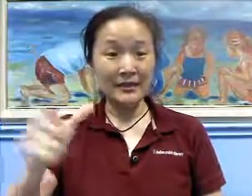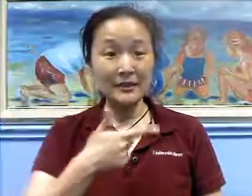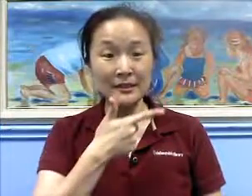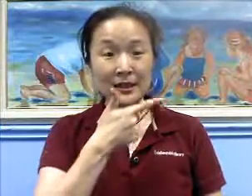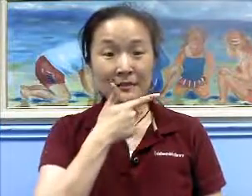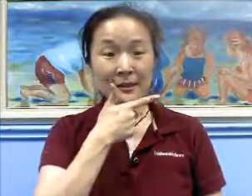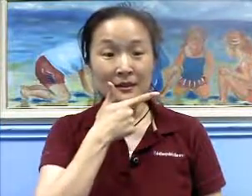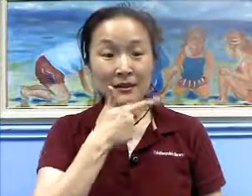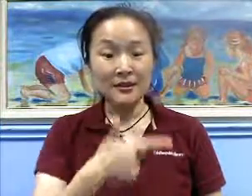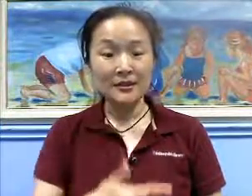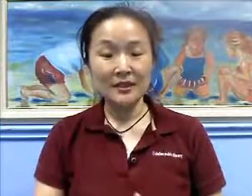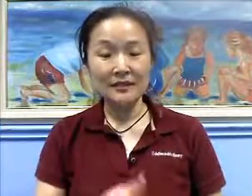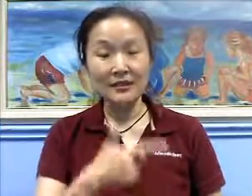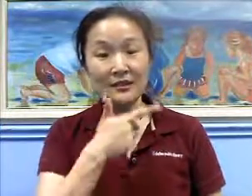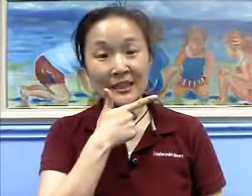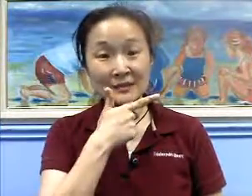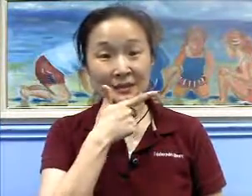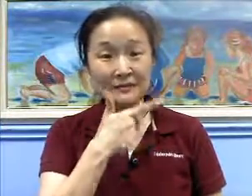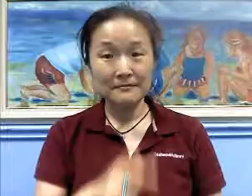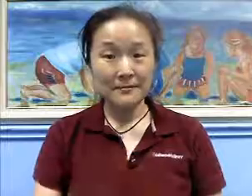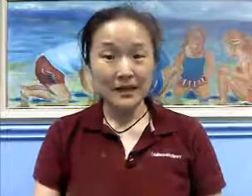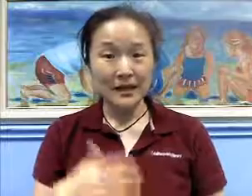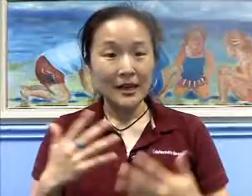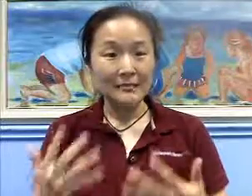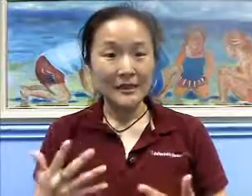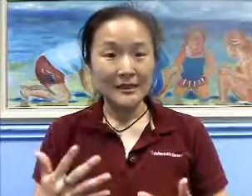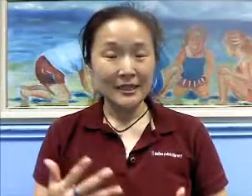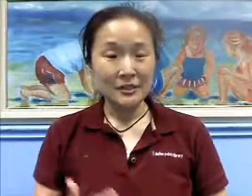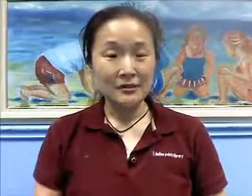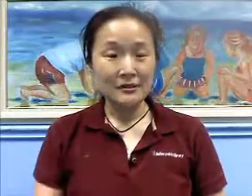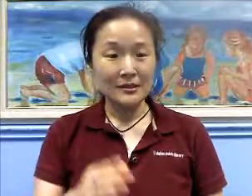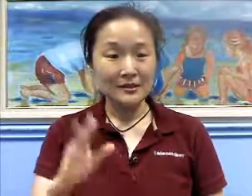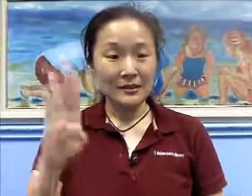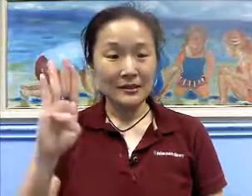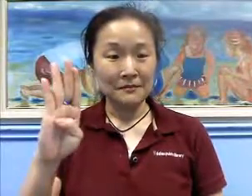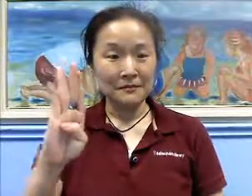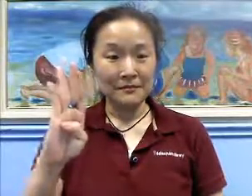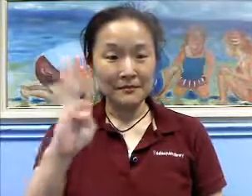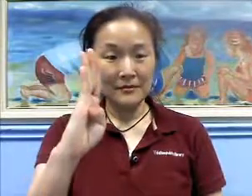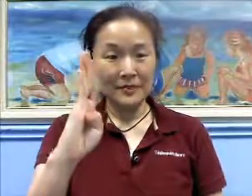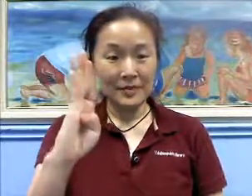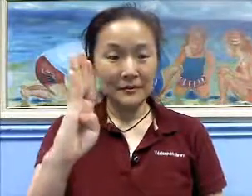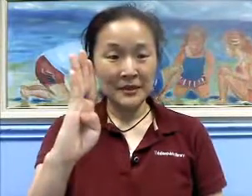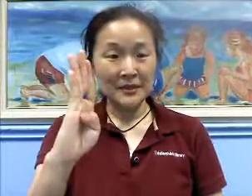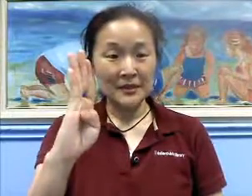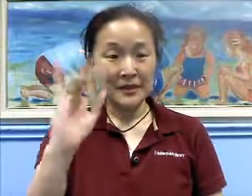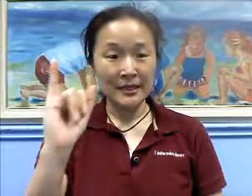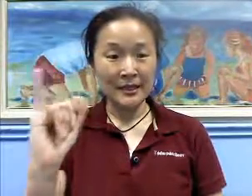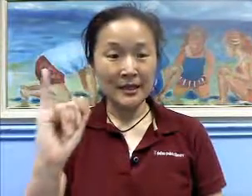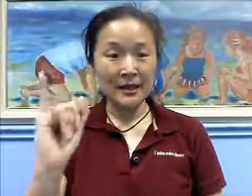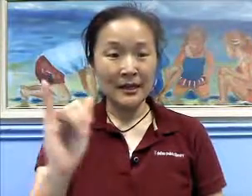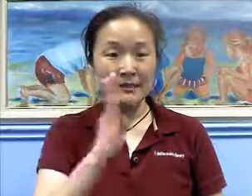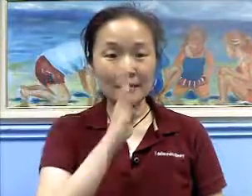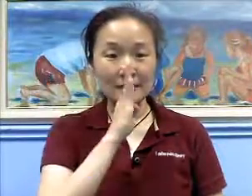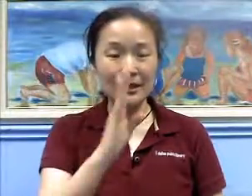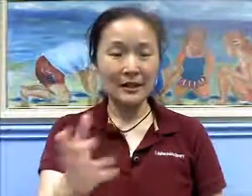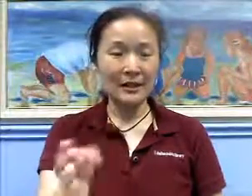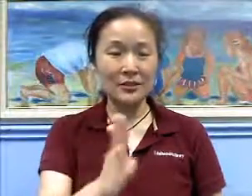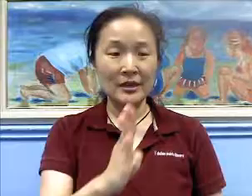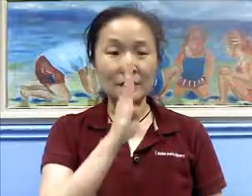and tap the chin for lesbian. And then bisexual is take a B and end in an I, kind of like straight, but we're